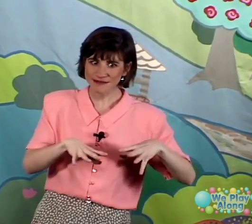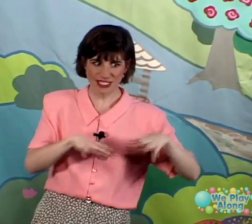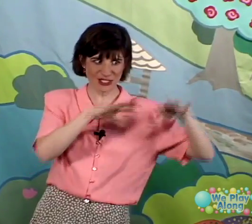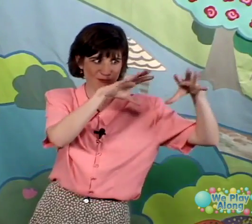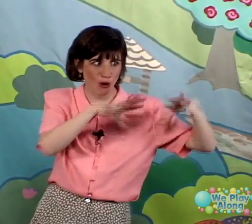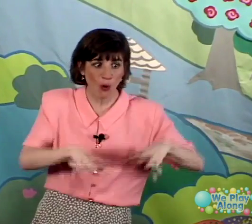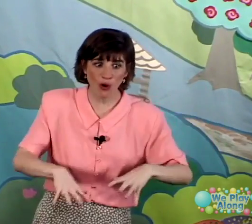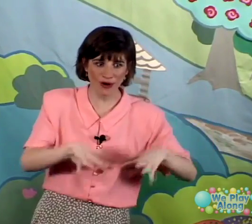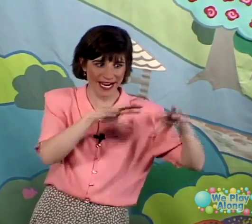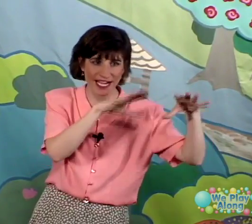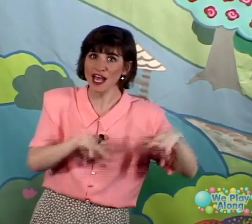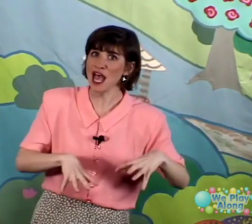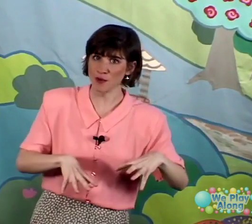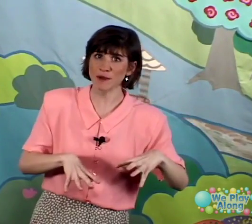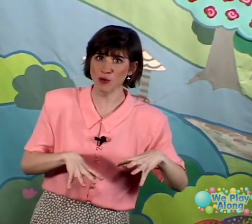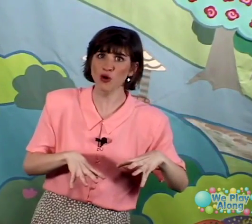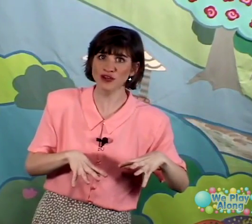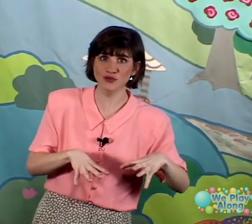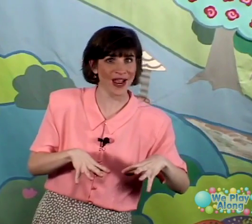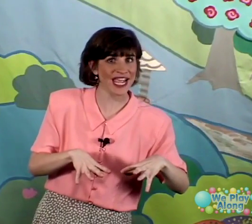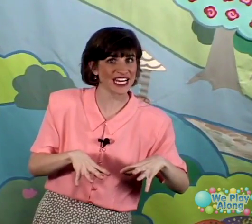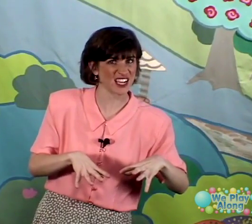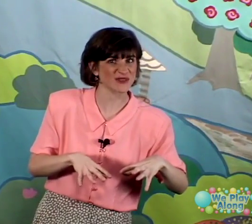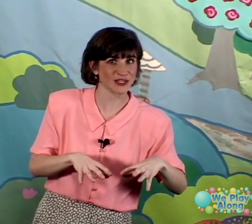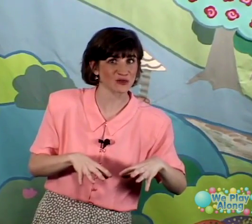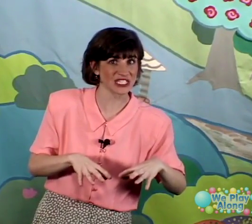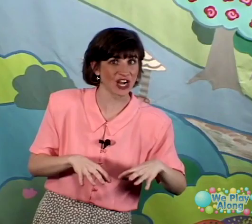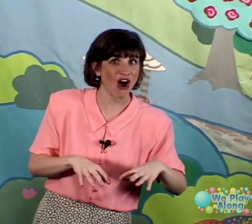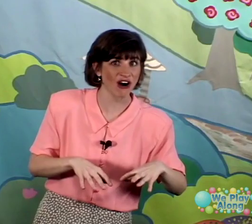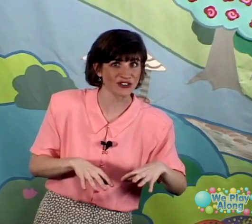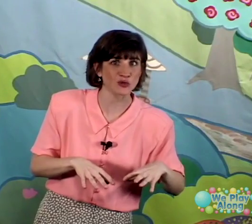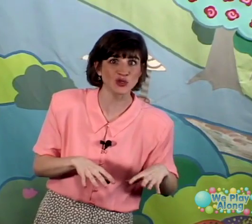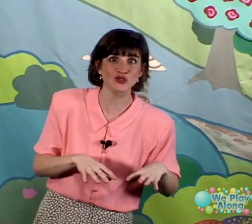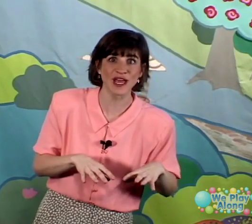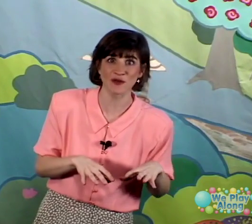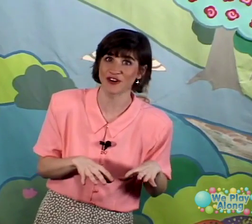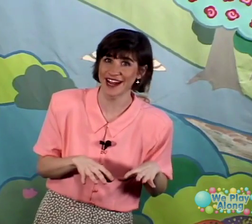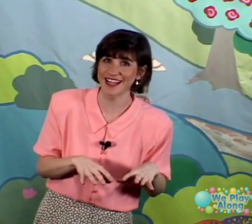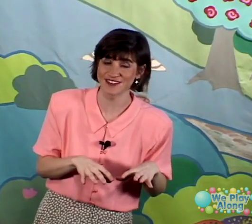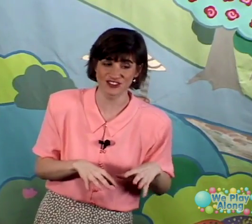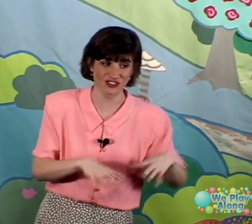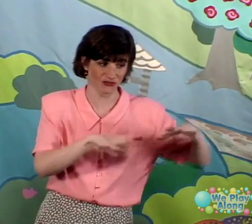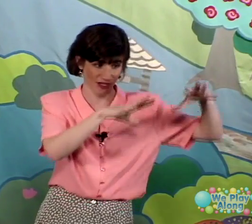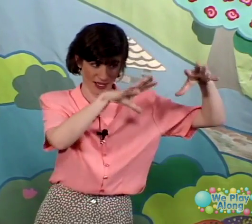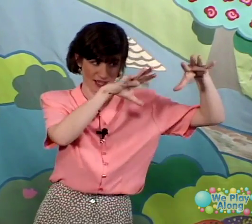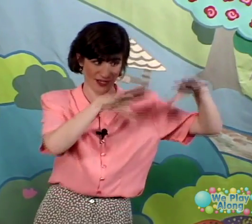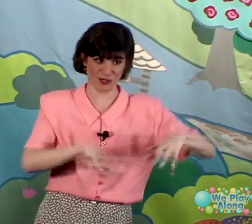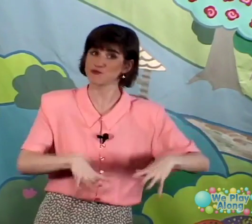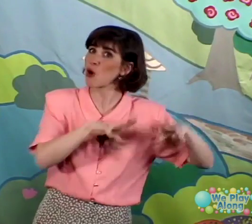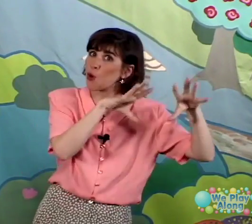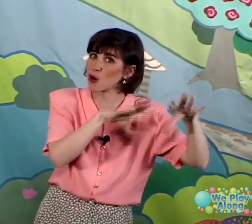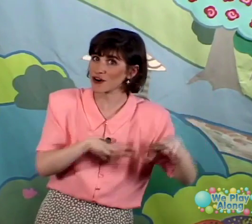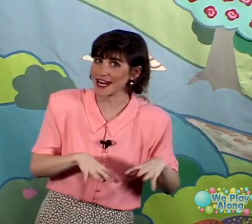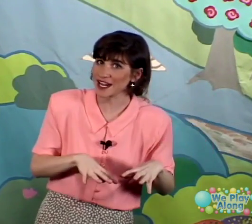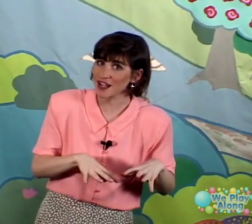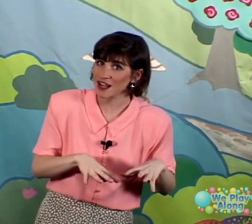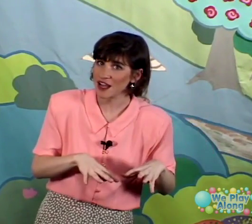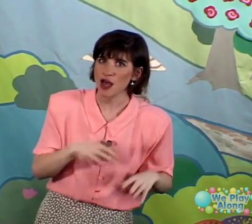it's pouring, and when it pours rain, it comes down really hard, so we'll do that with our hands too. It's pouring.